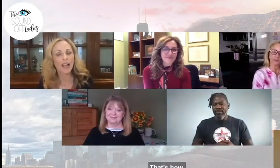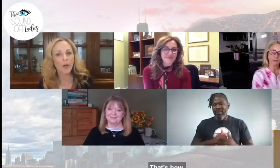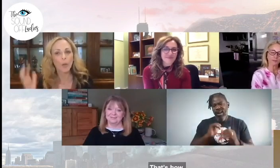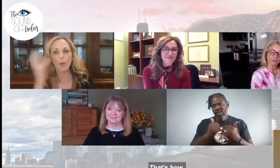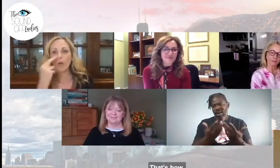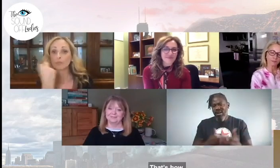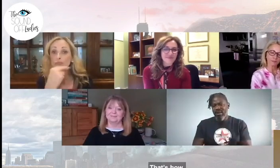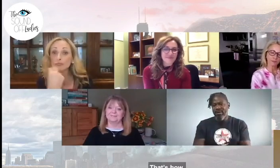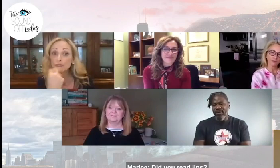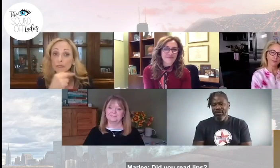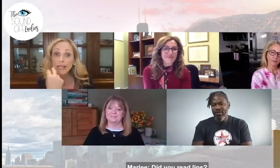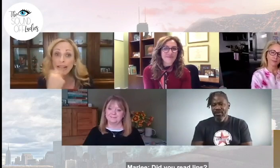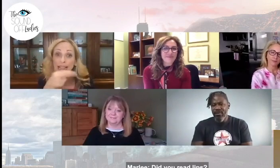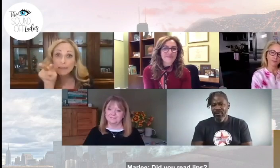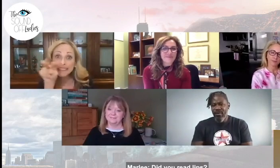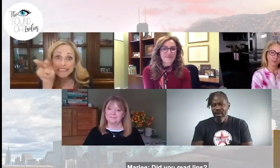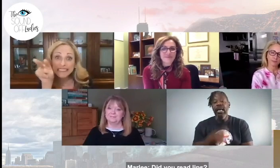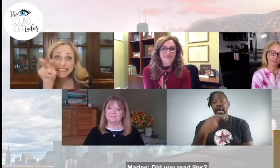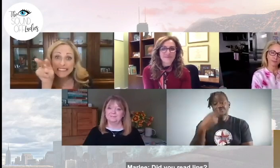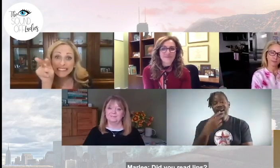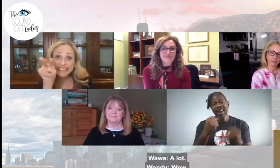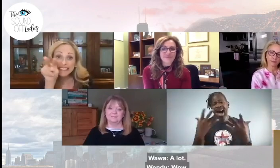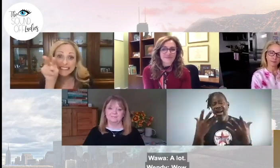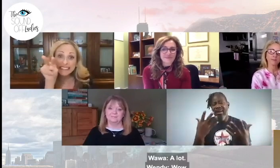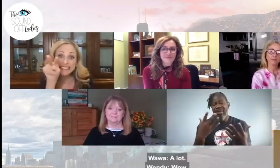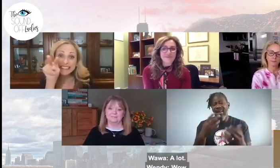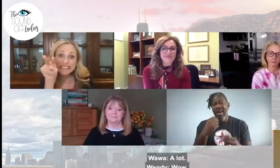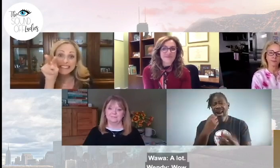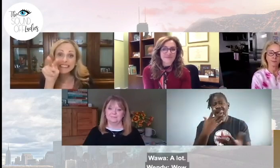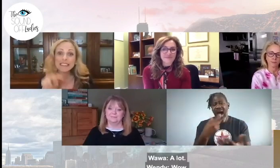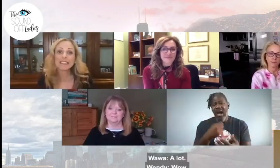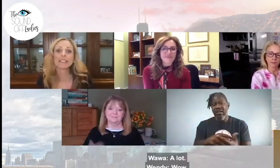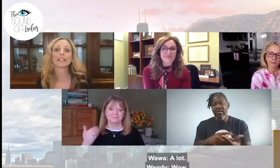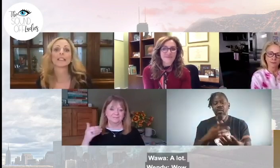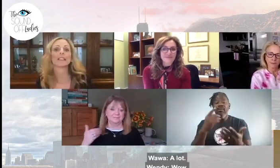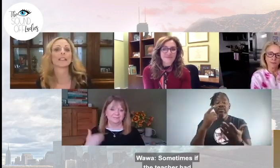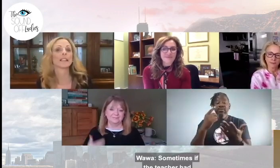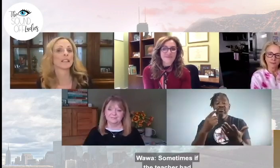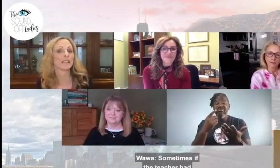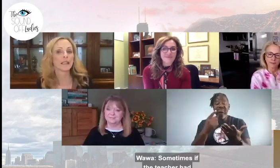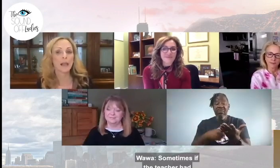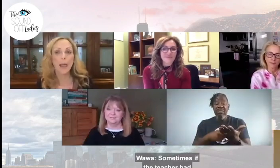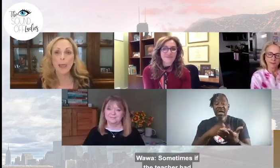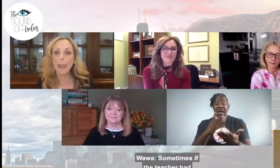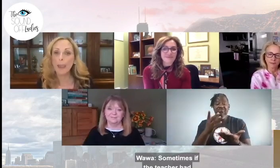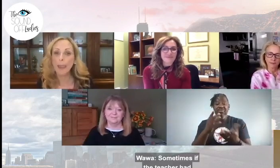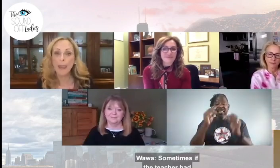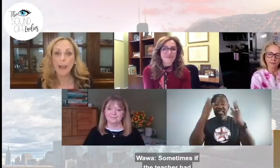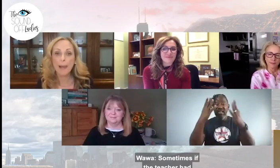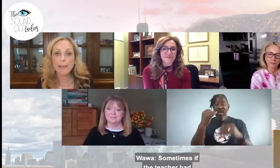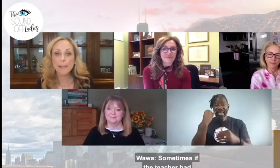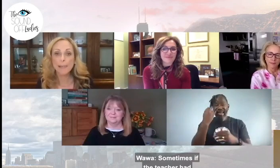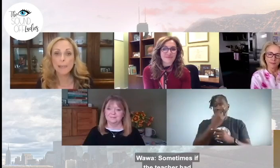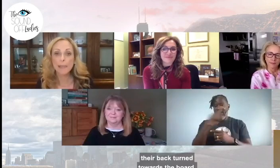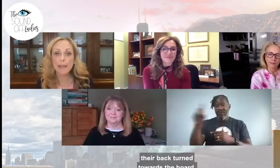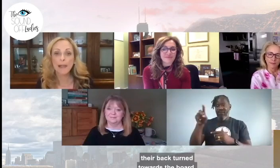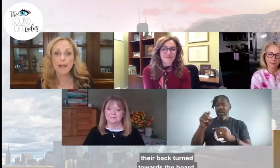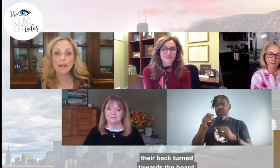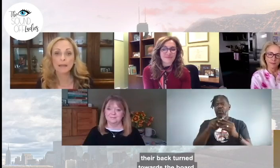That's how I progressed through school. Do you lip read? Yes, I read lips a lot. But